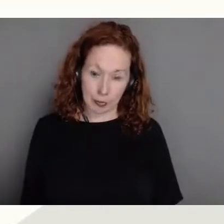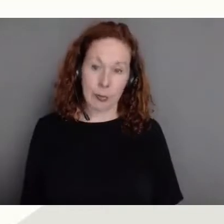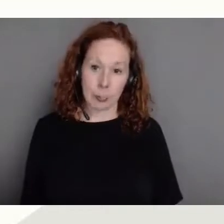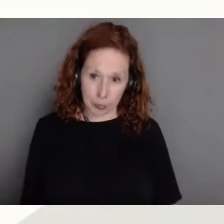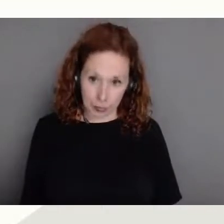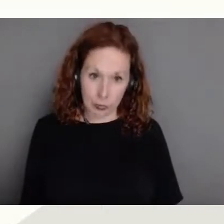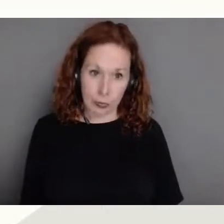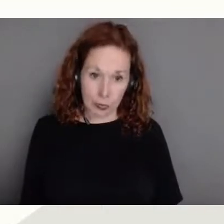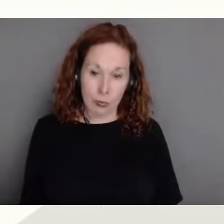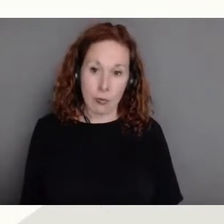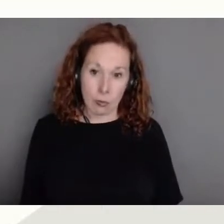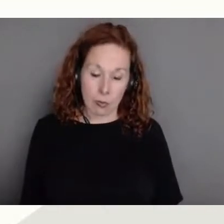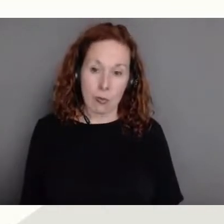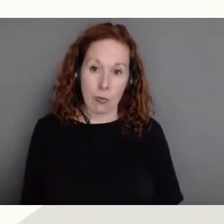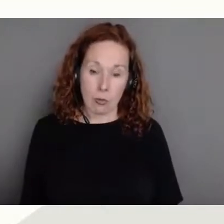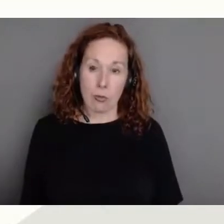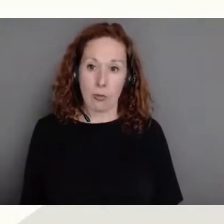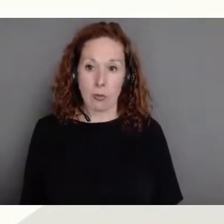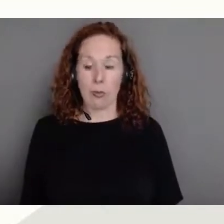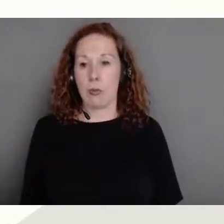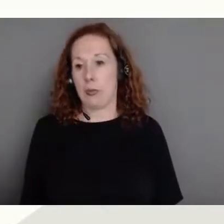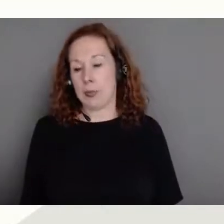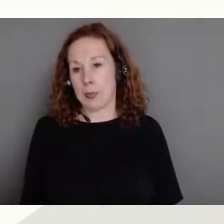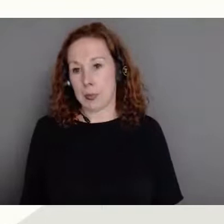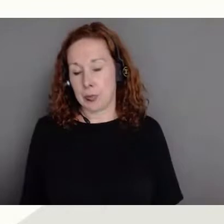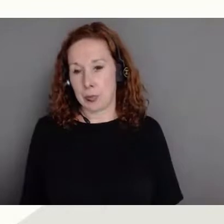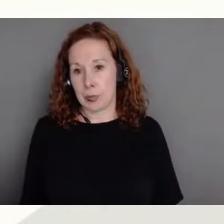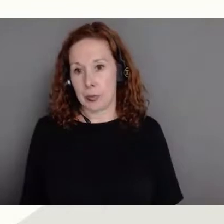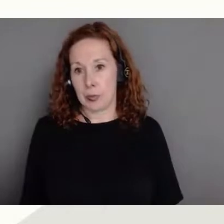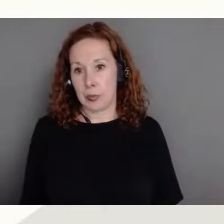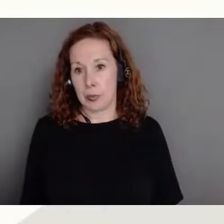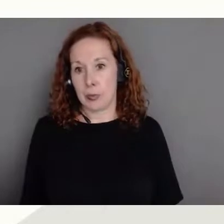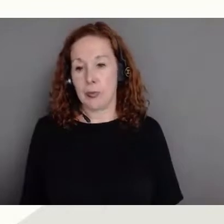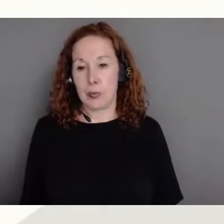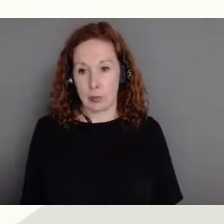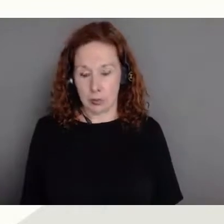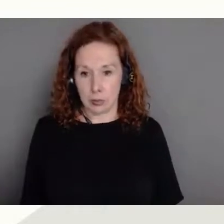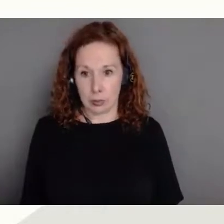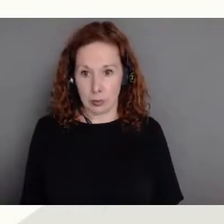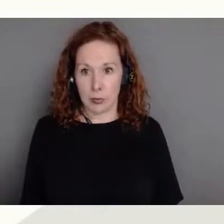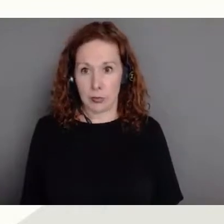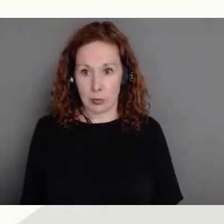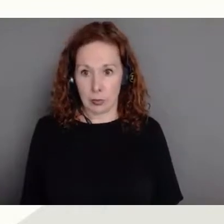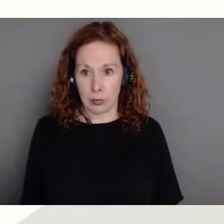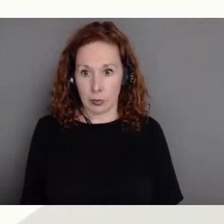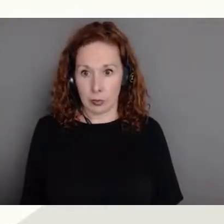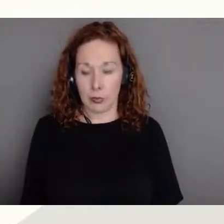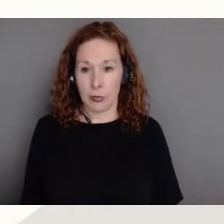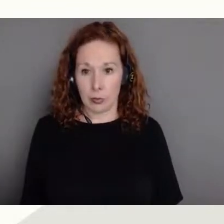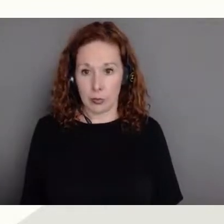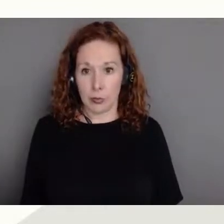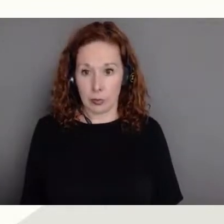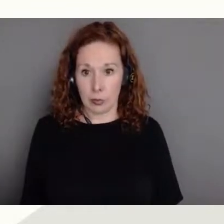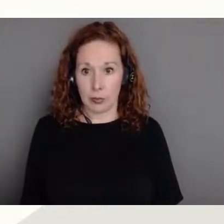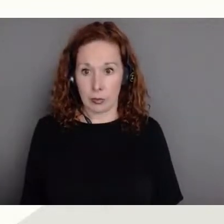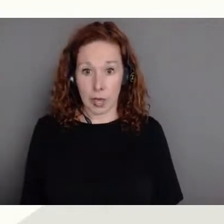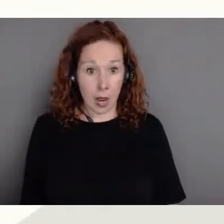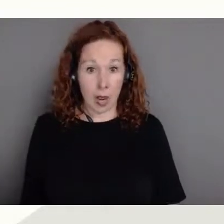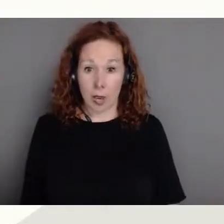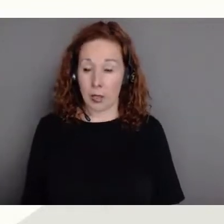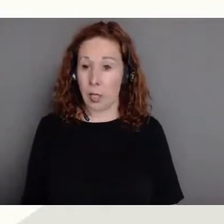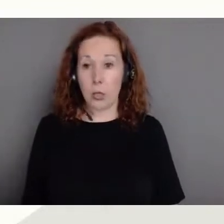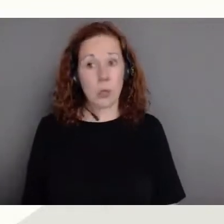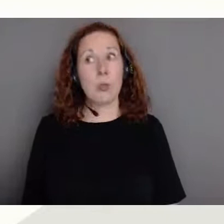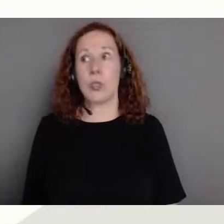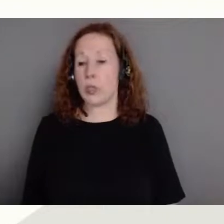interpreter community, is that folks that are I'm really interested in learning sign language. I don't want to interpret, but I would like to talk with